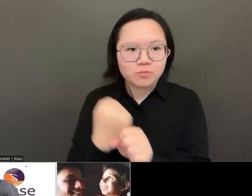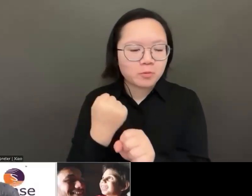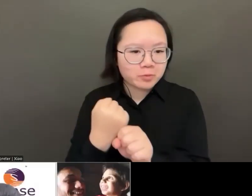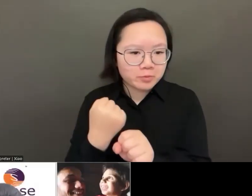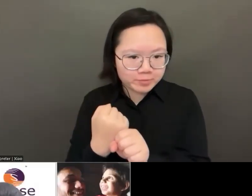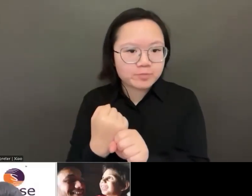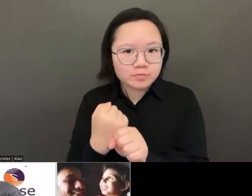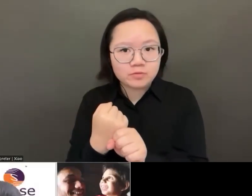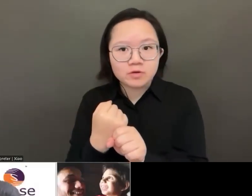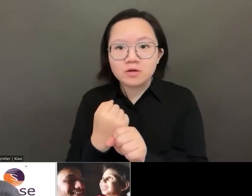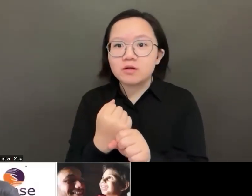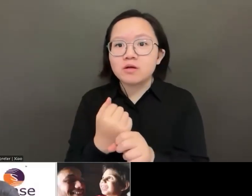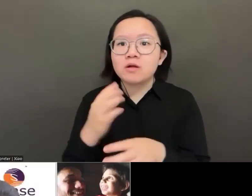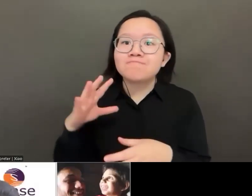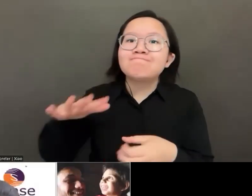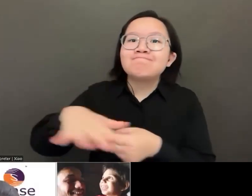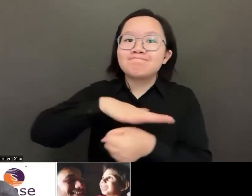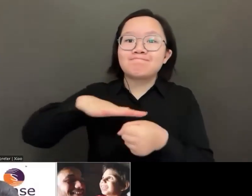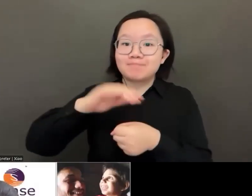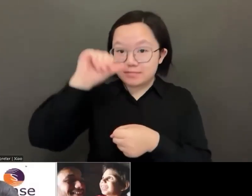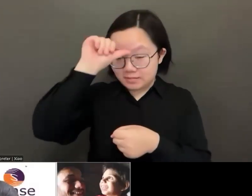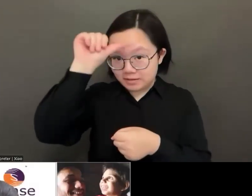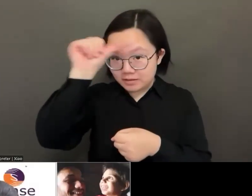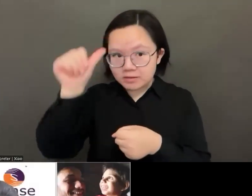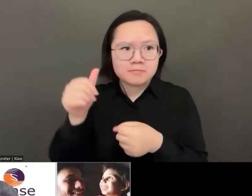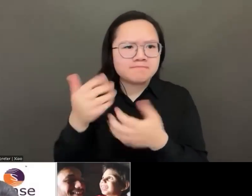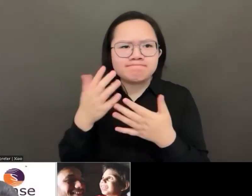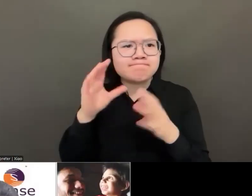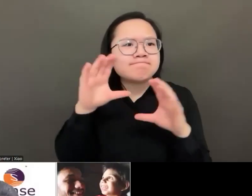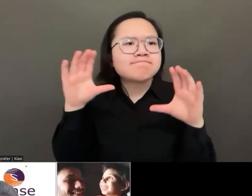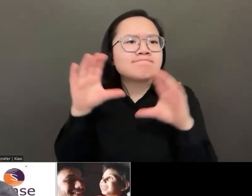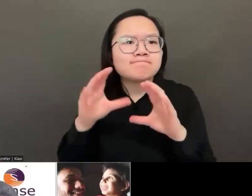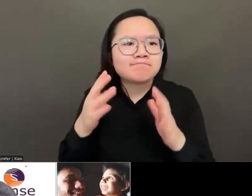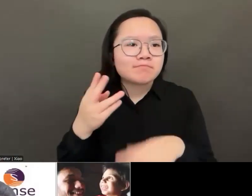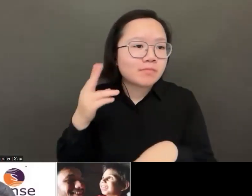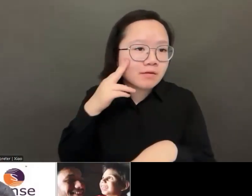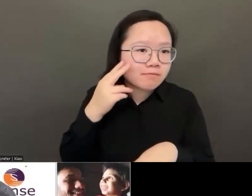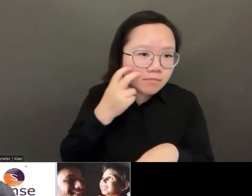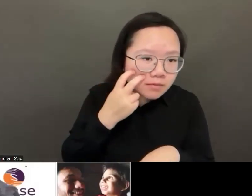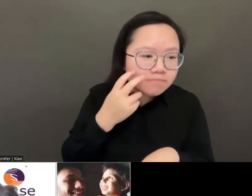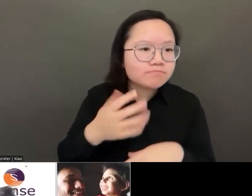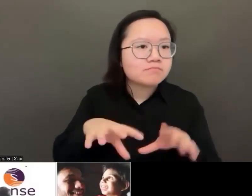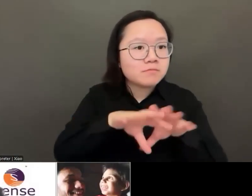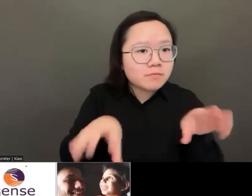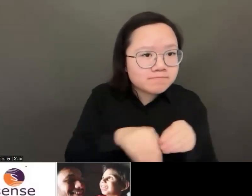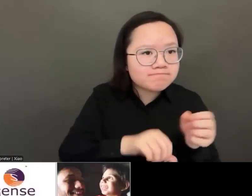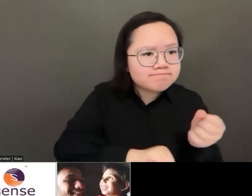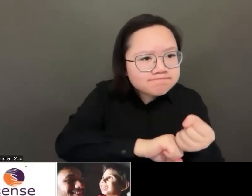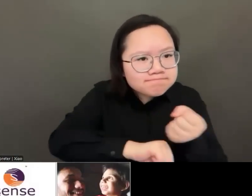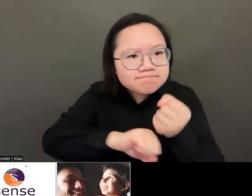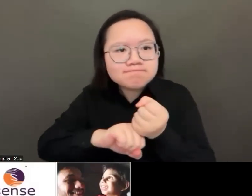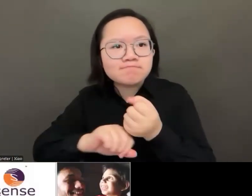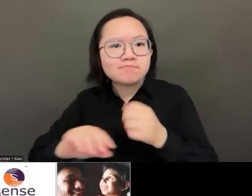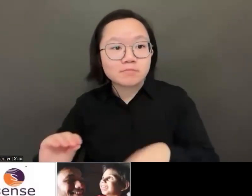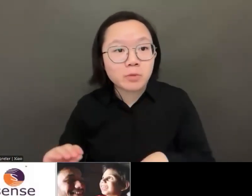works on building capacity of family members, fellow young people with deafblindness, and coordinates a national network of